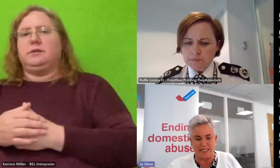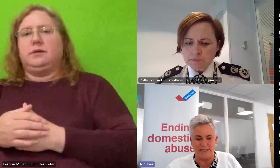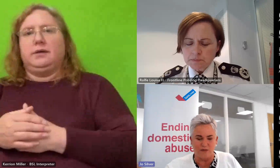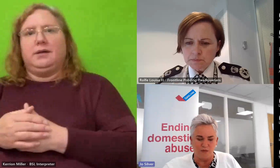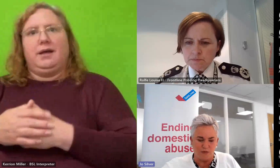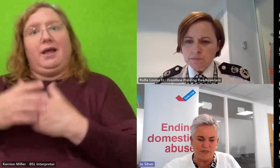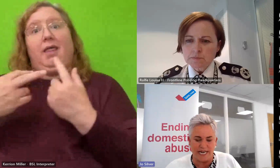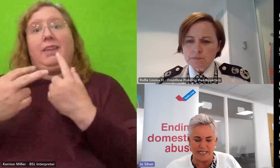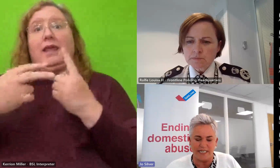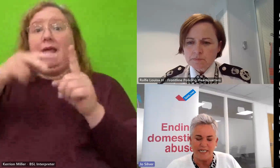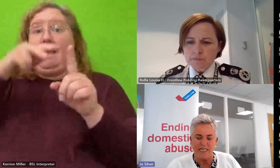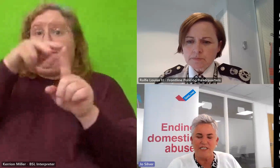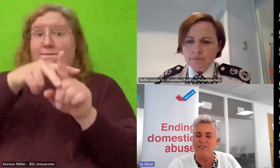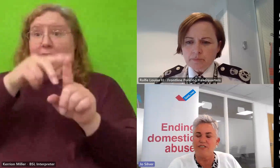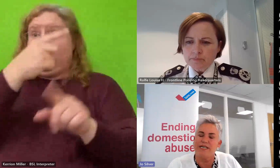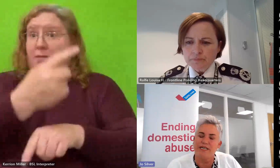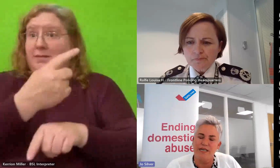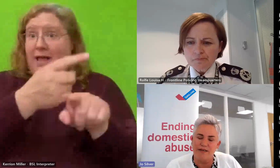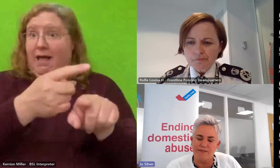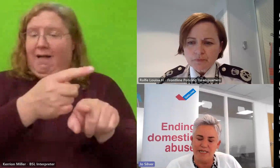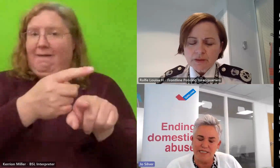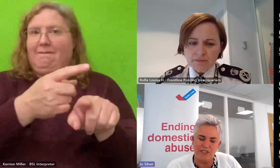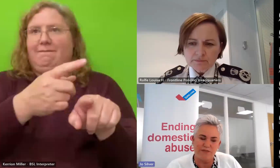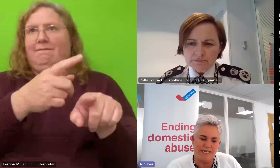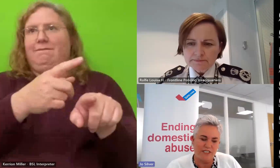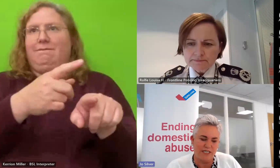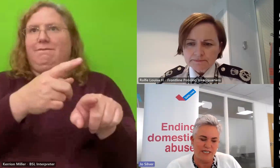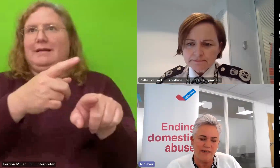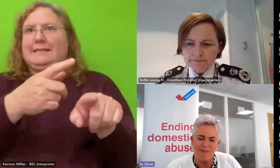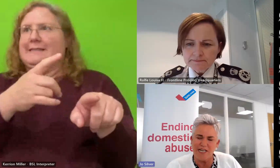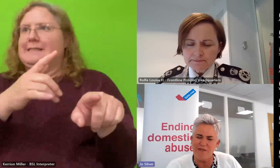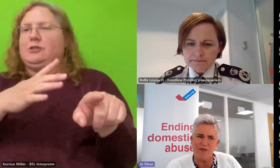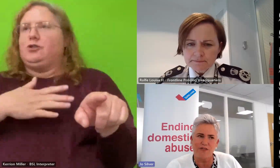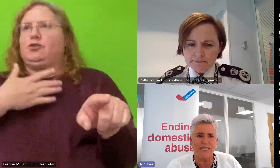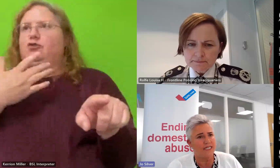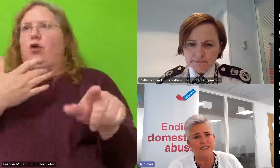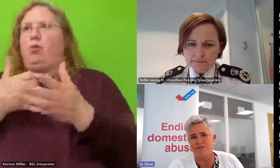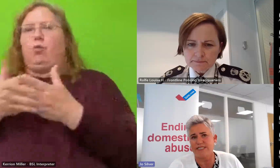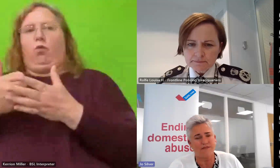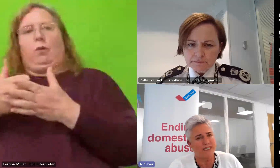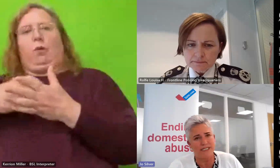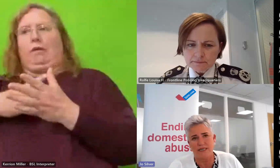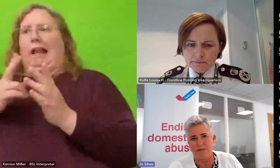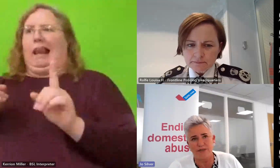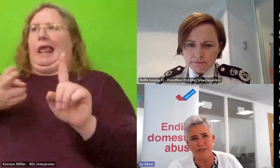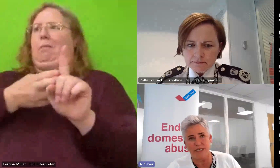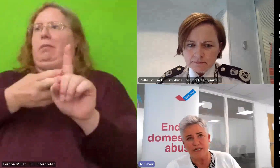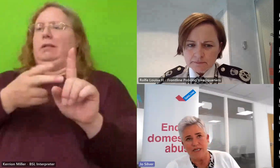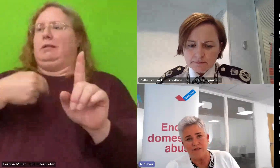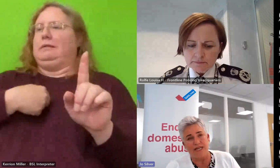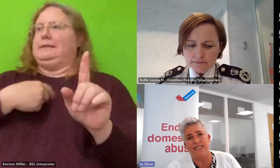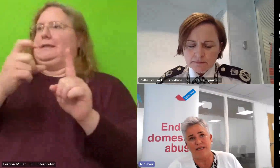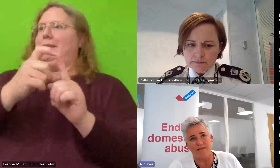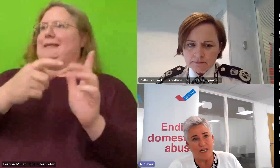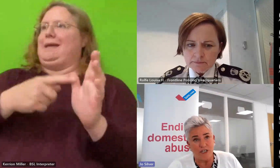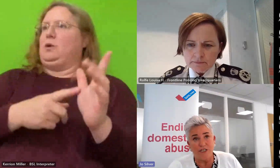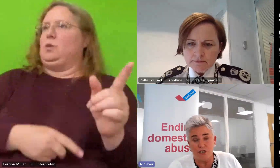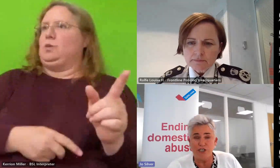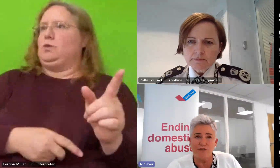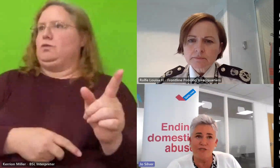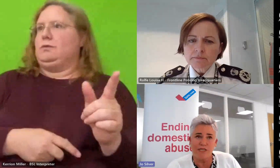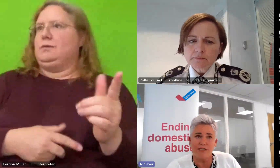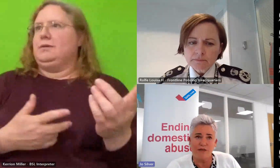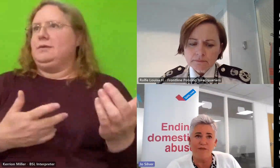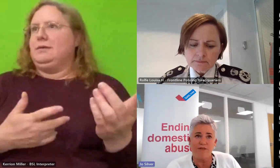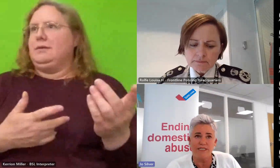be that title walking in to a situation. And if you're standard risk domestic abuse victim and